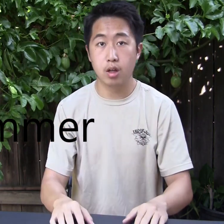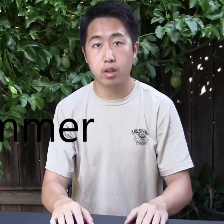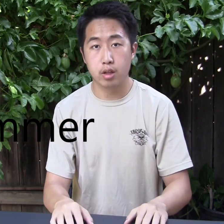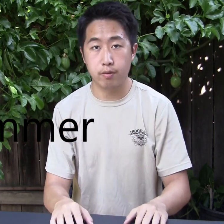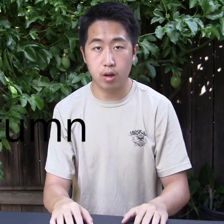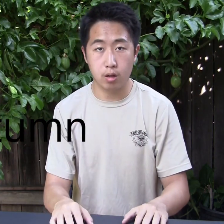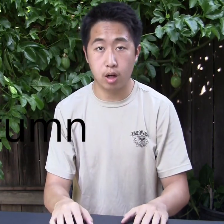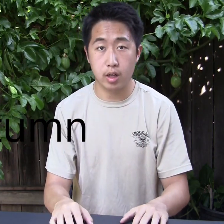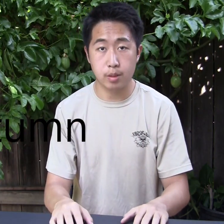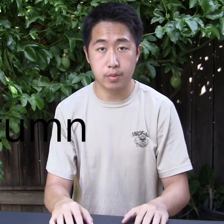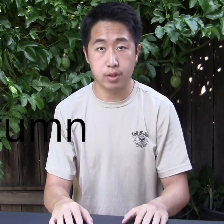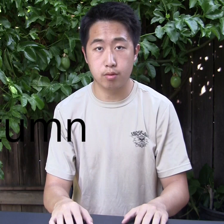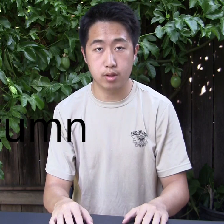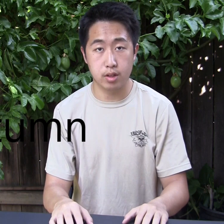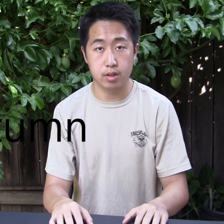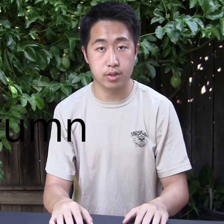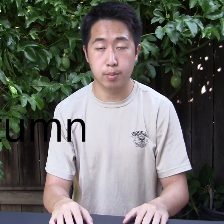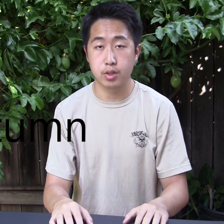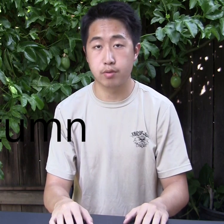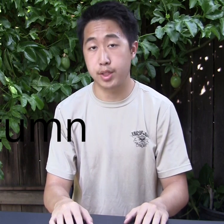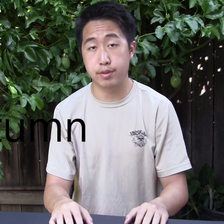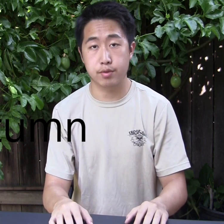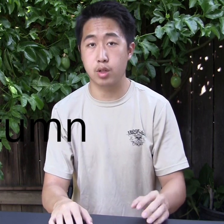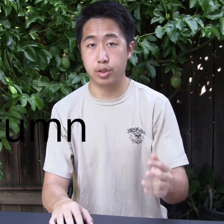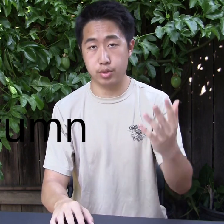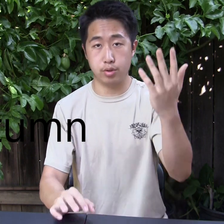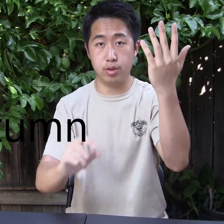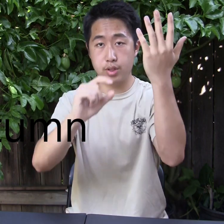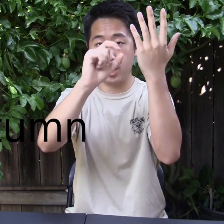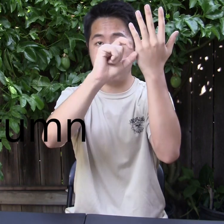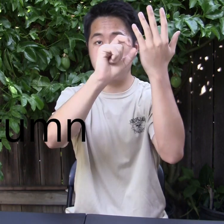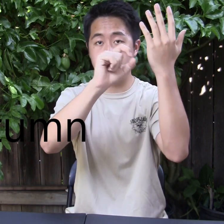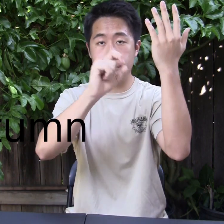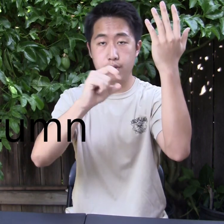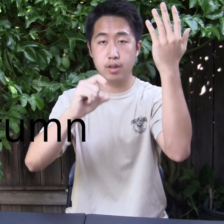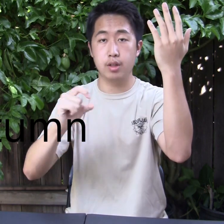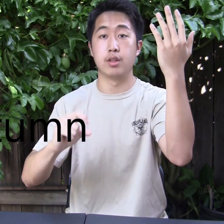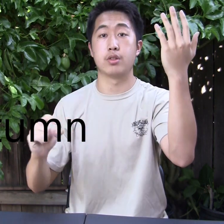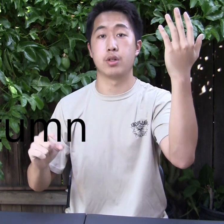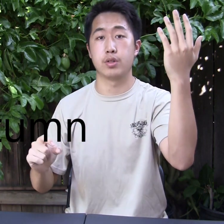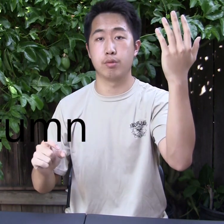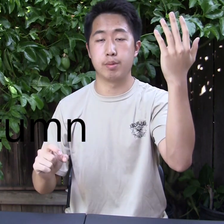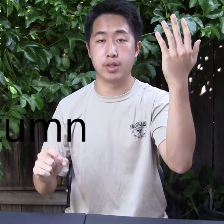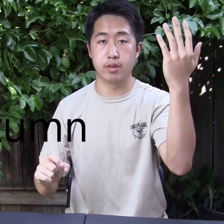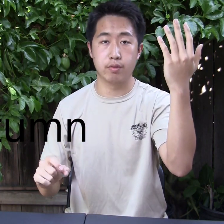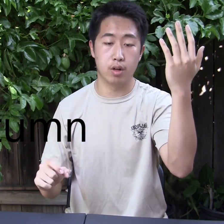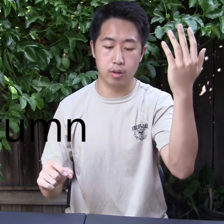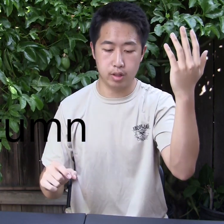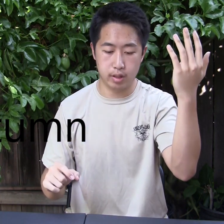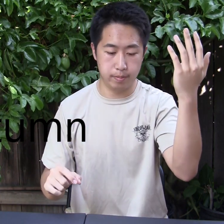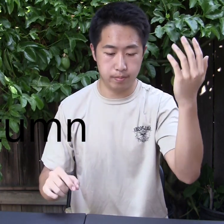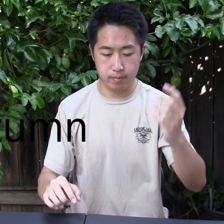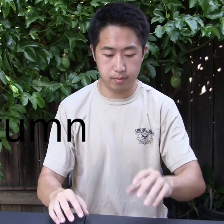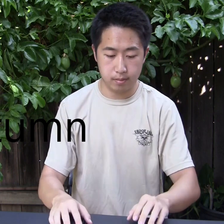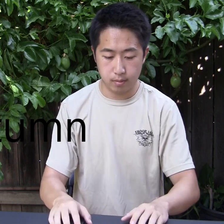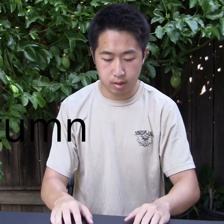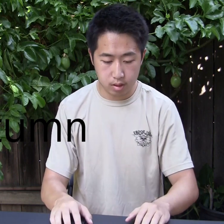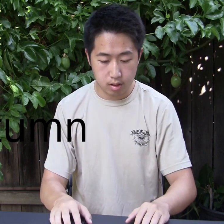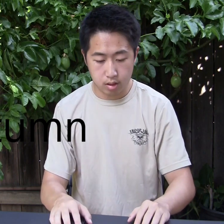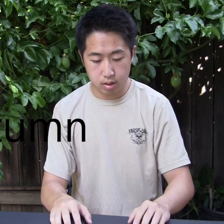The fall or autumn is a bunch of leaves falling. So do the sign for leaf. This also represents fall and autumn.